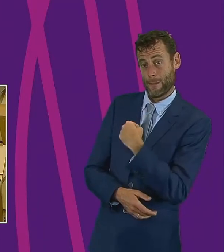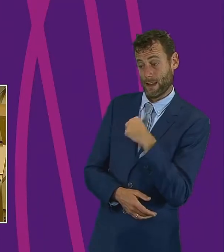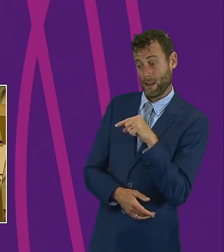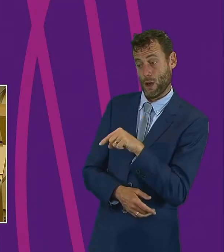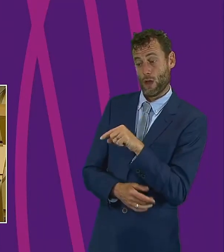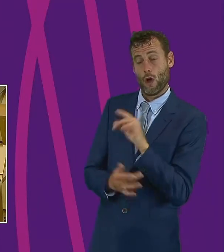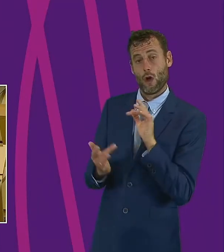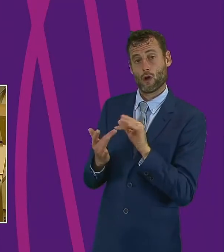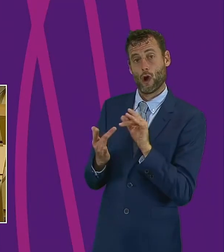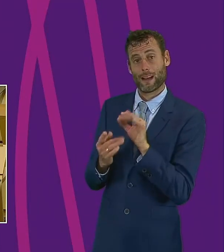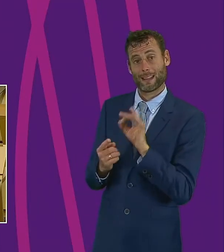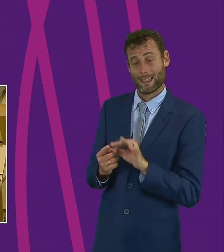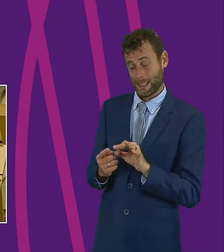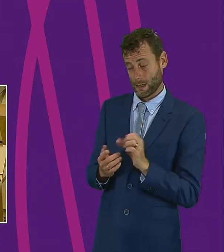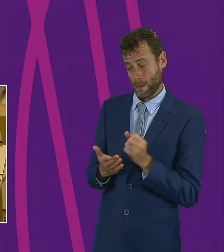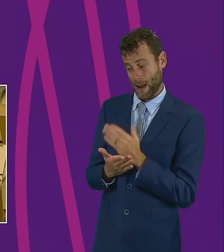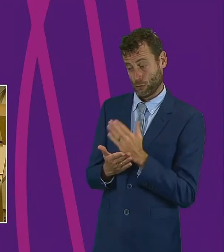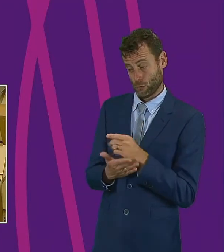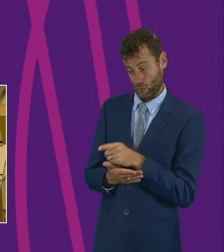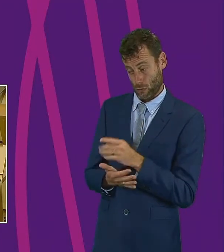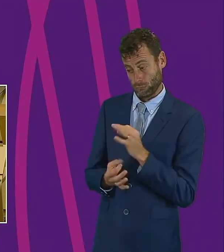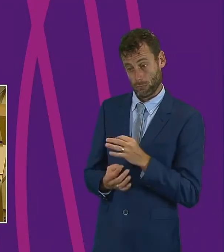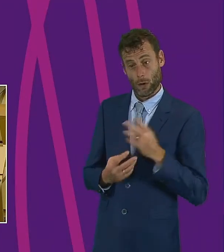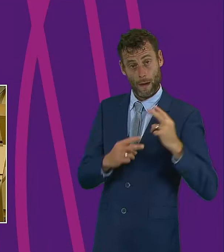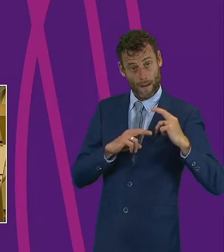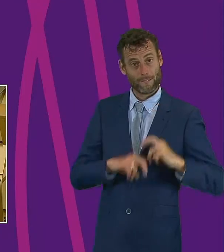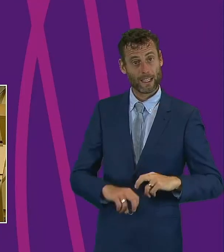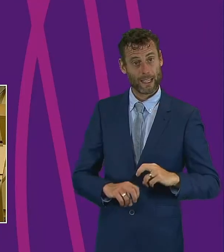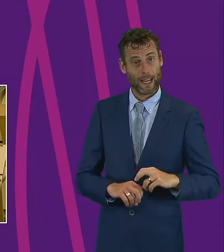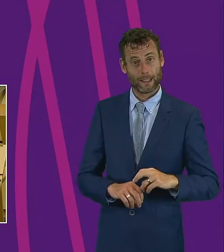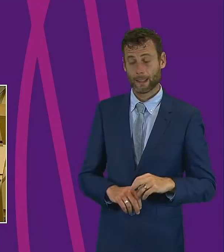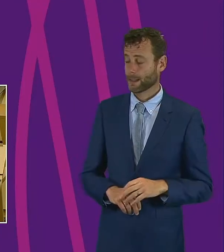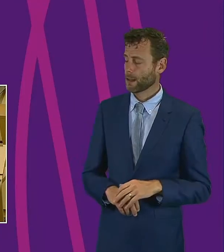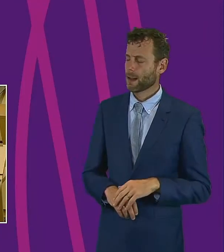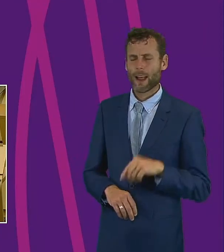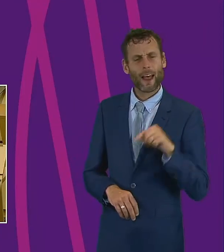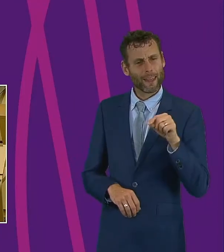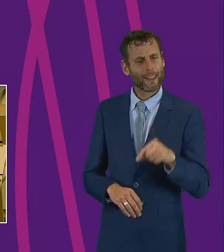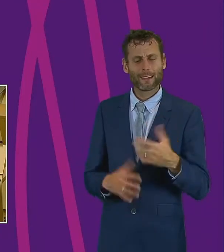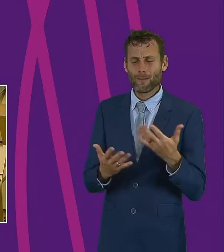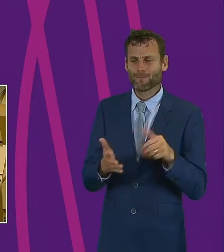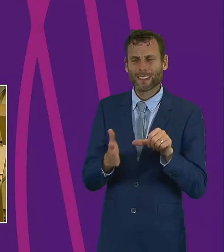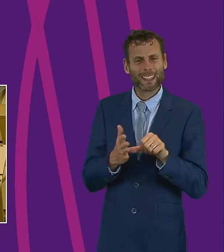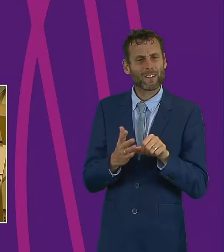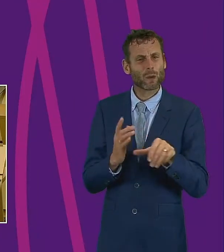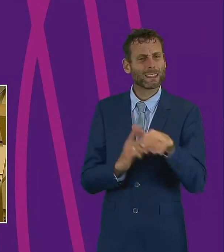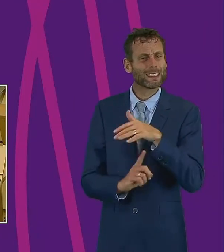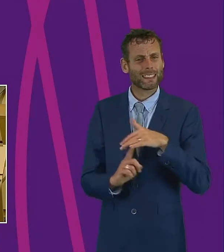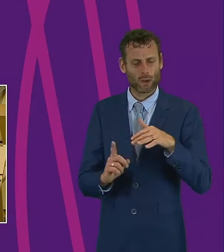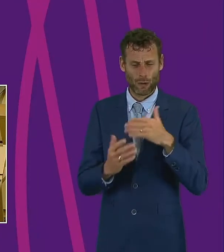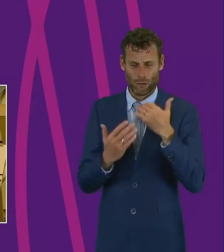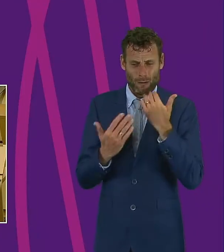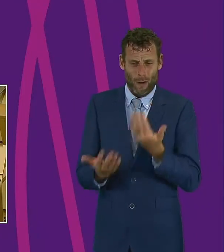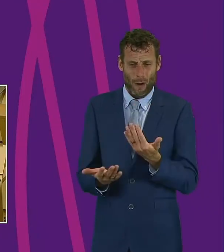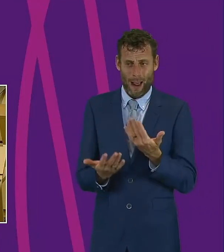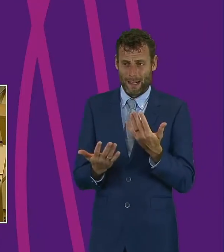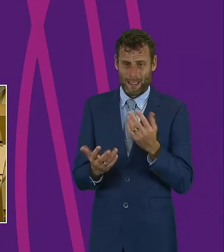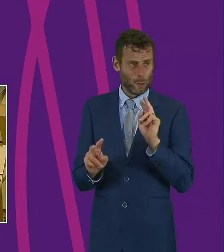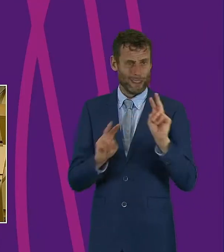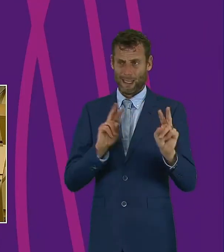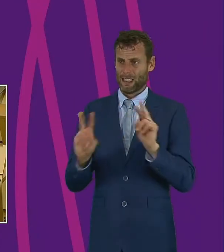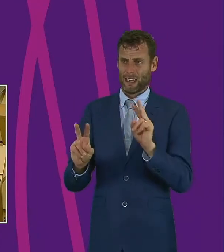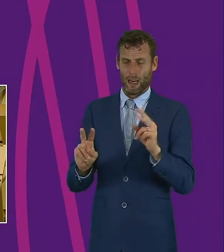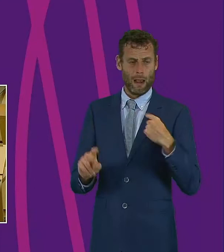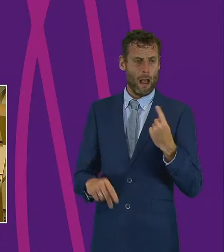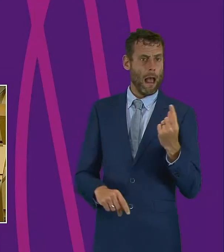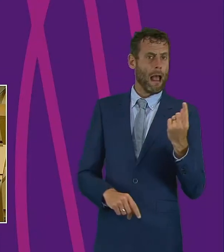immediately identify the correct case. These are, again, horrendously difficult situations for people to be in. The